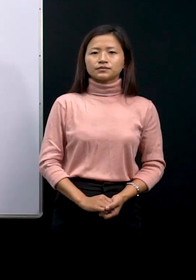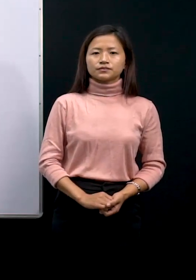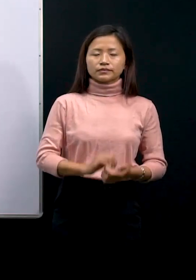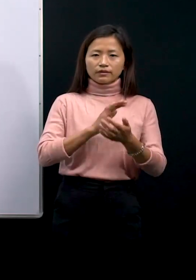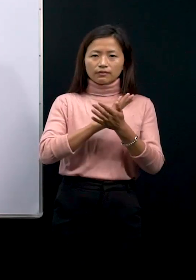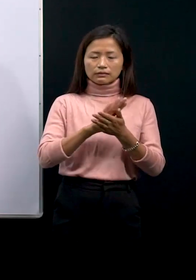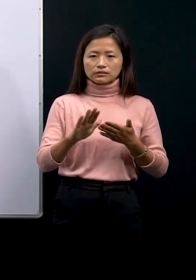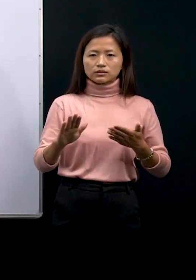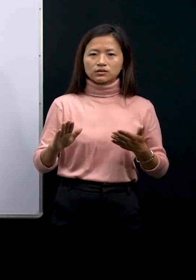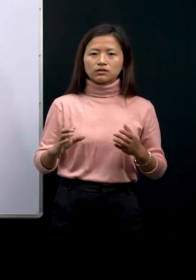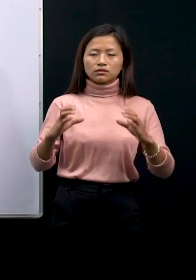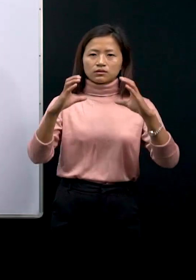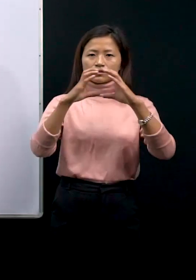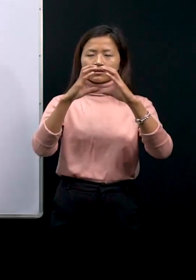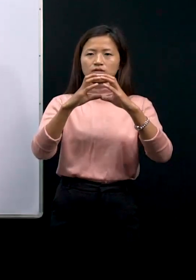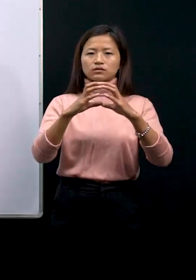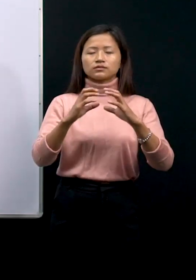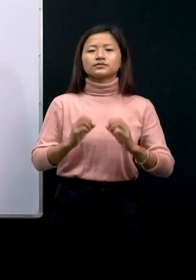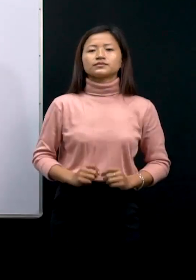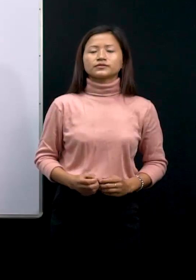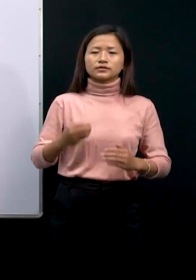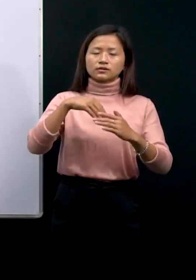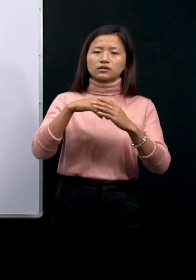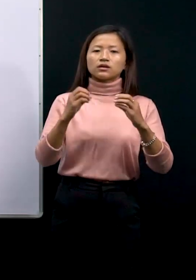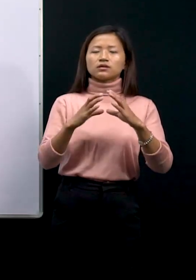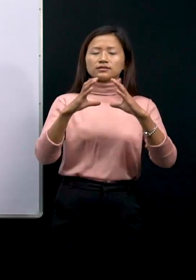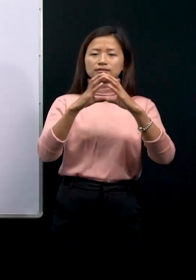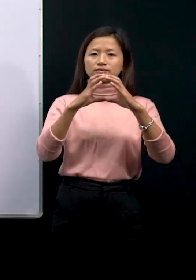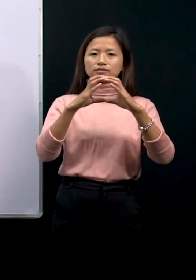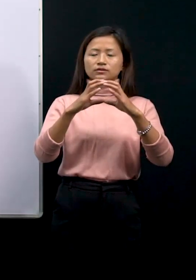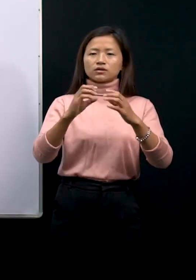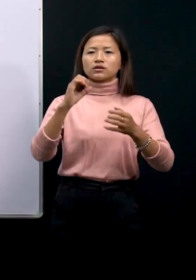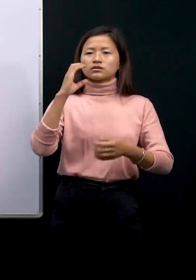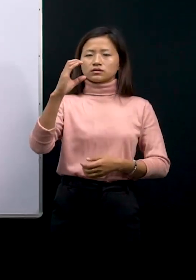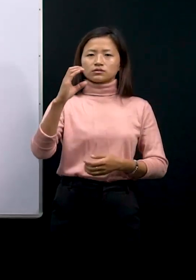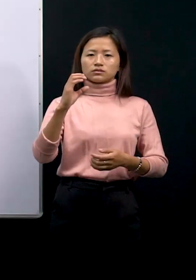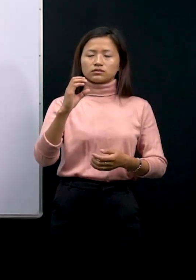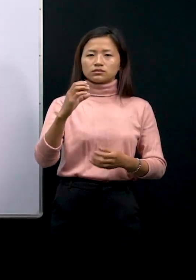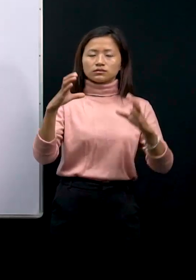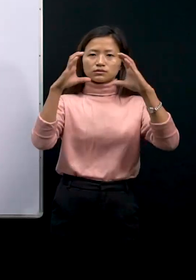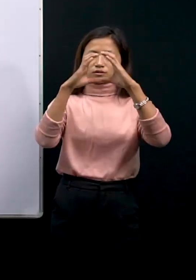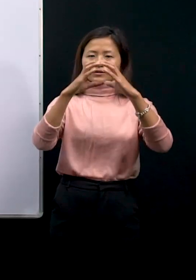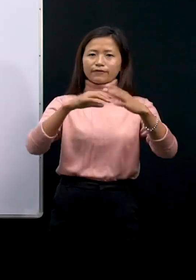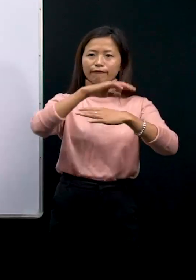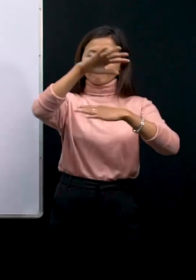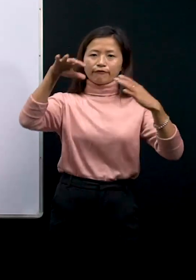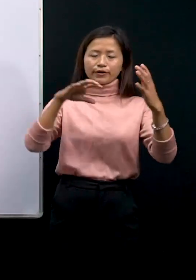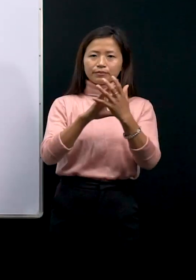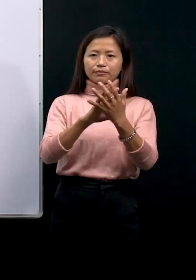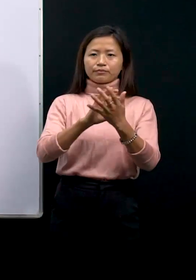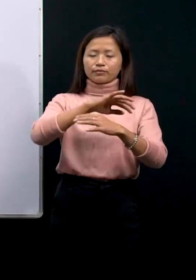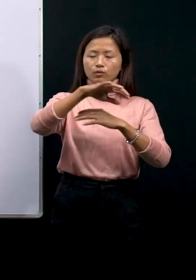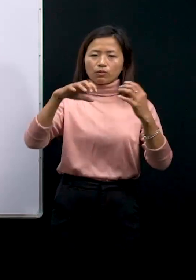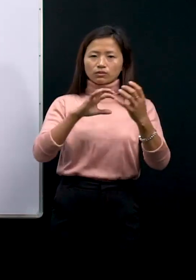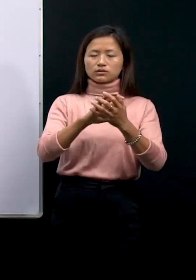Clear? Circumscribe means outside the circle. Outside the circle, circumference. Circumference means, you know what is the boundary of the circle,